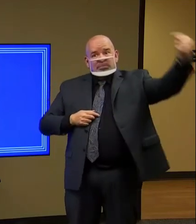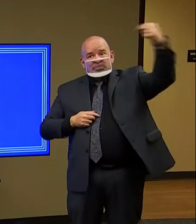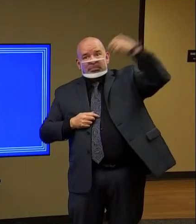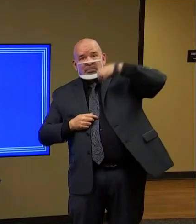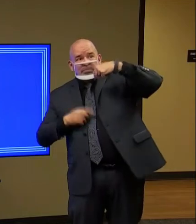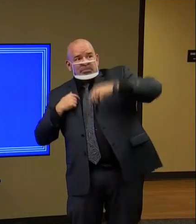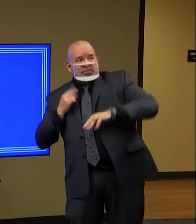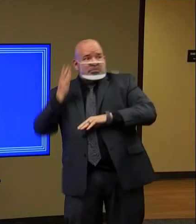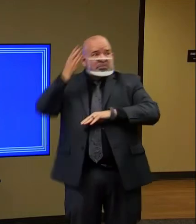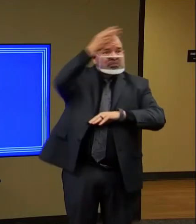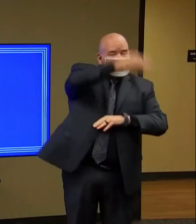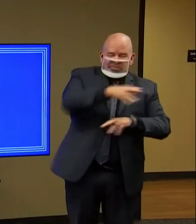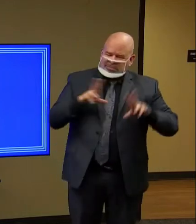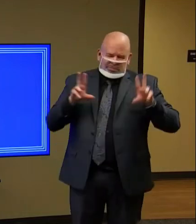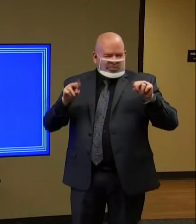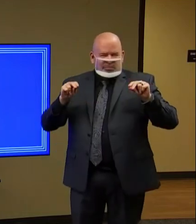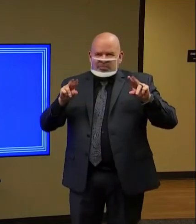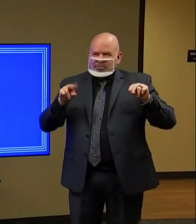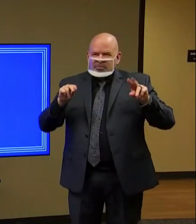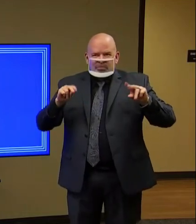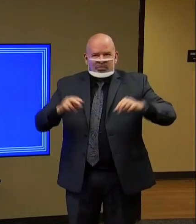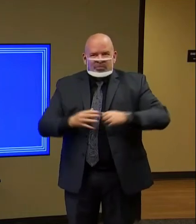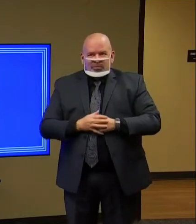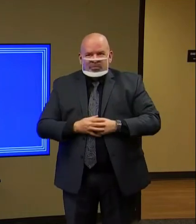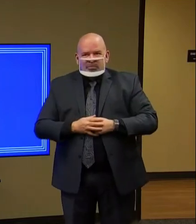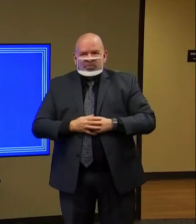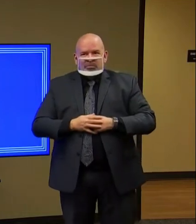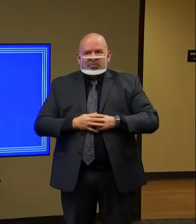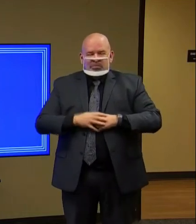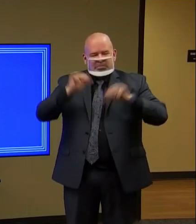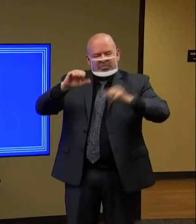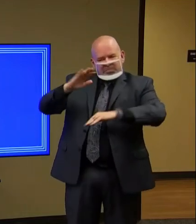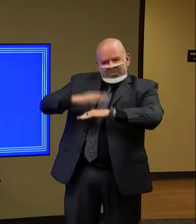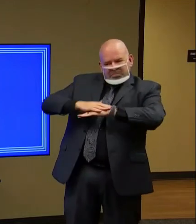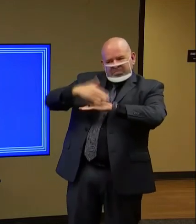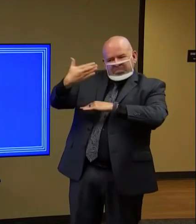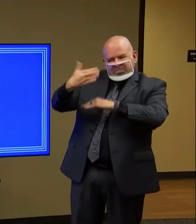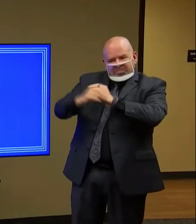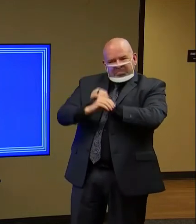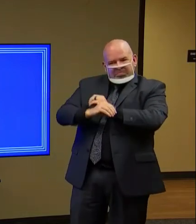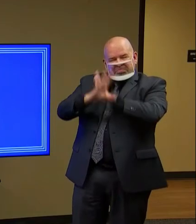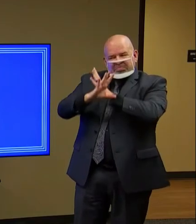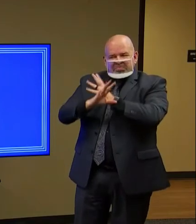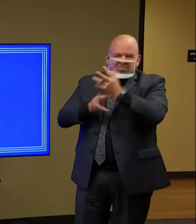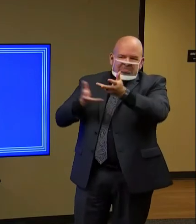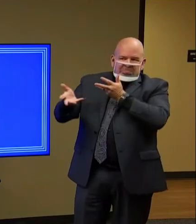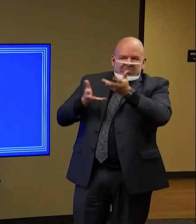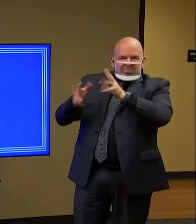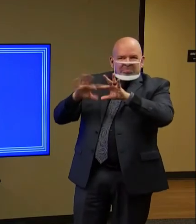and we'll do all kinds of things to reach out to family and try to make it as meaningful as we can.